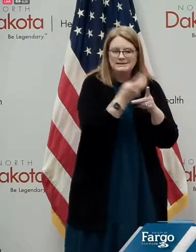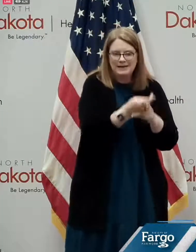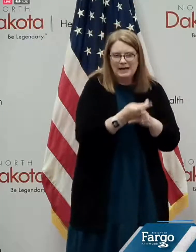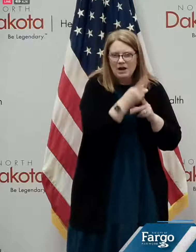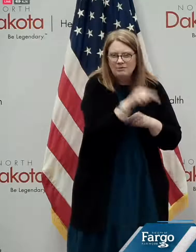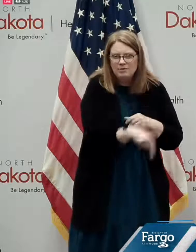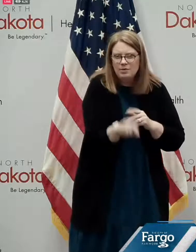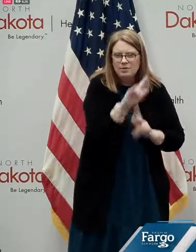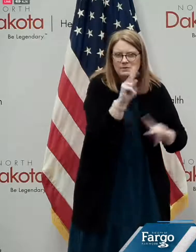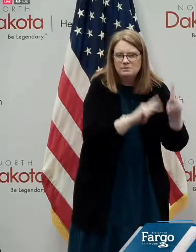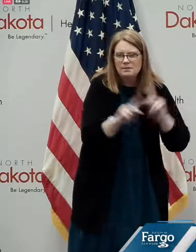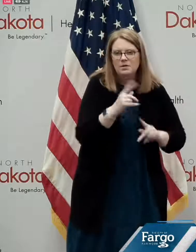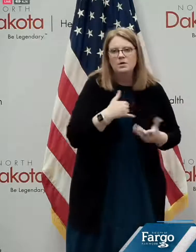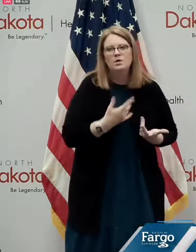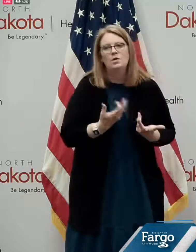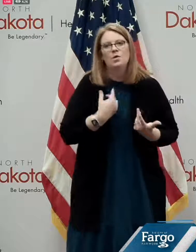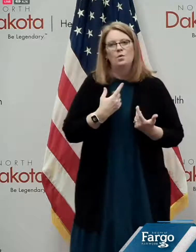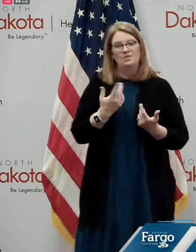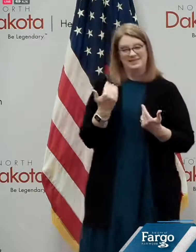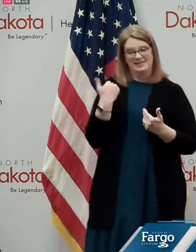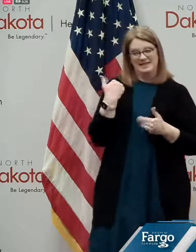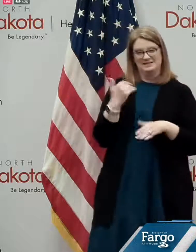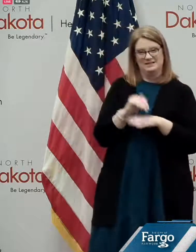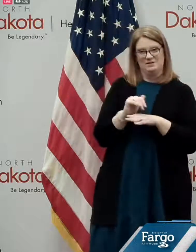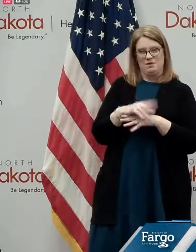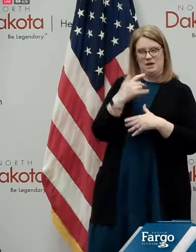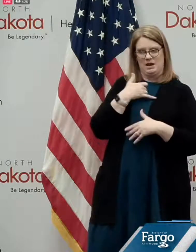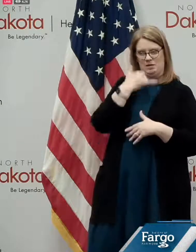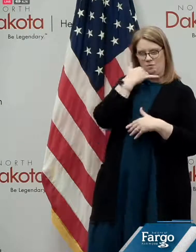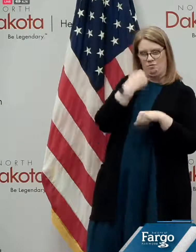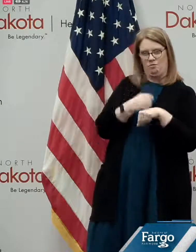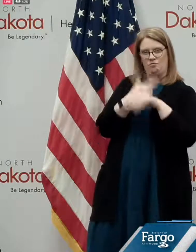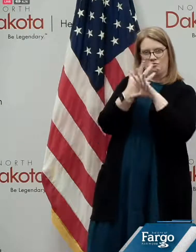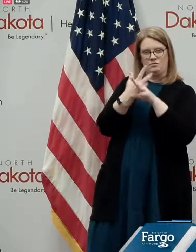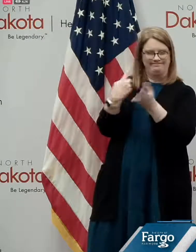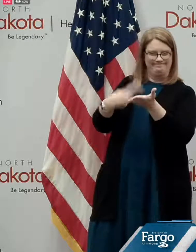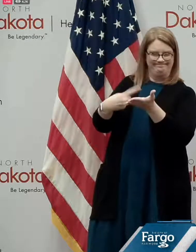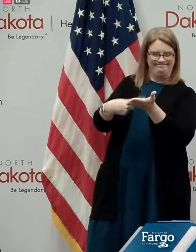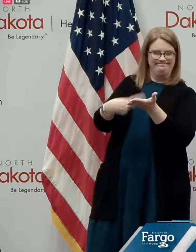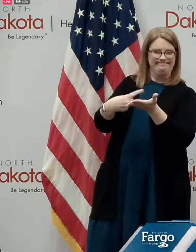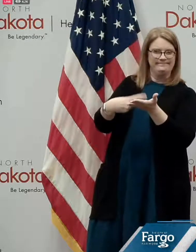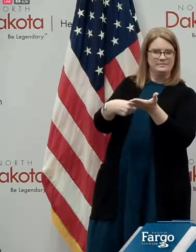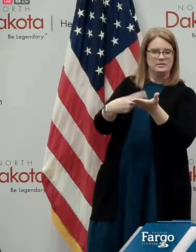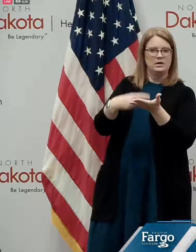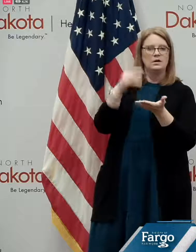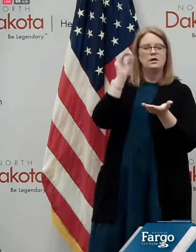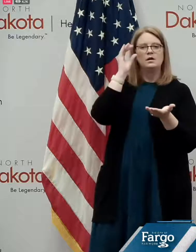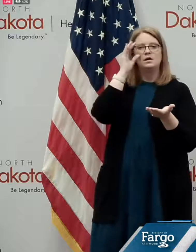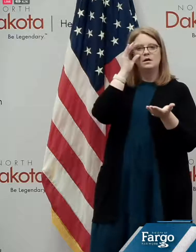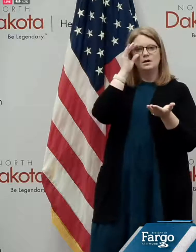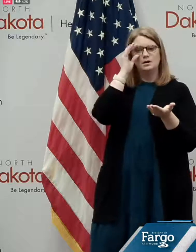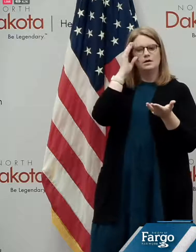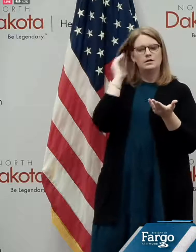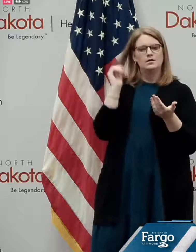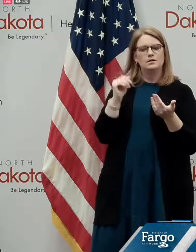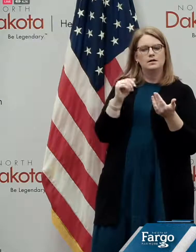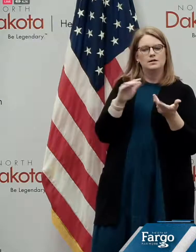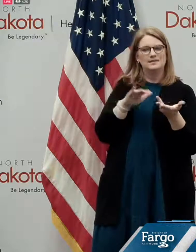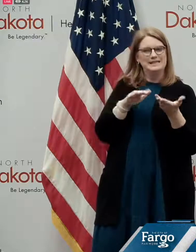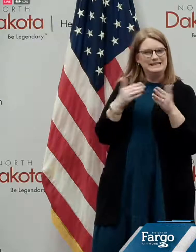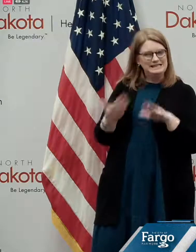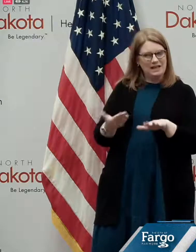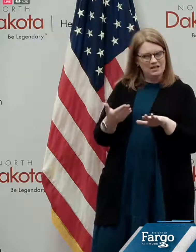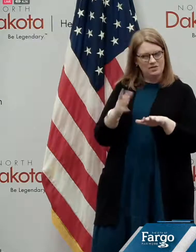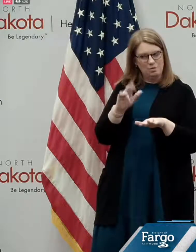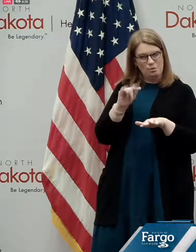with some of our large providers, one thing we know for sure that can help drive the death rate down to this disease